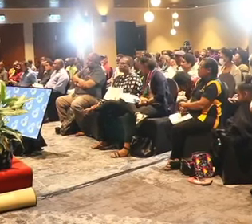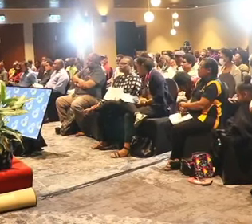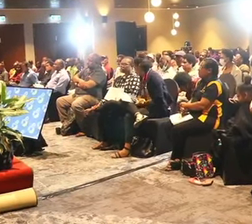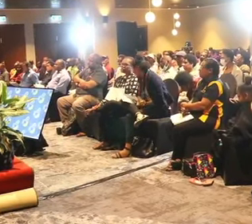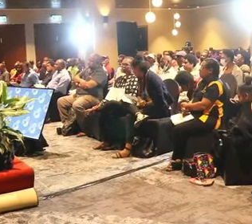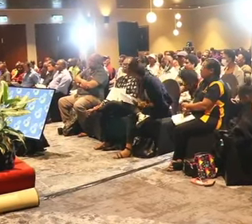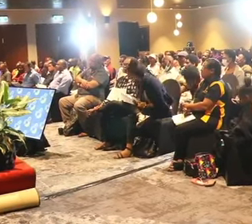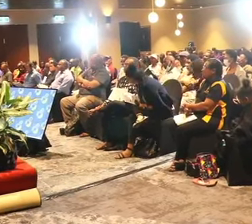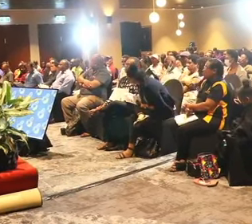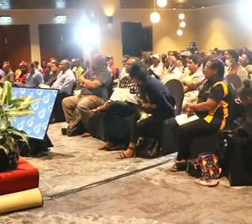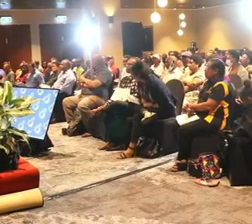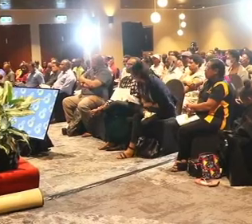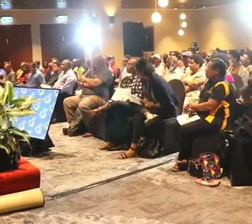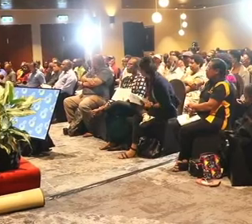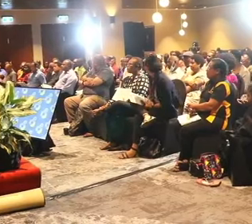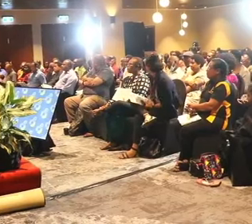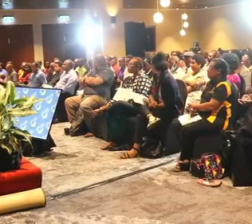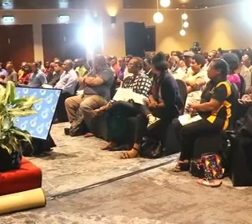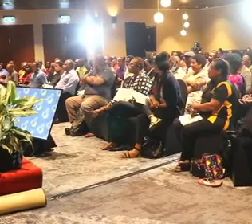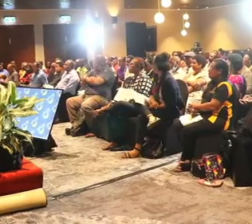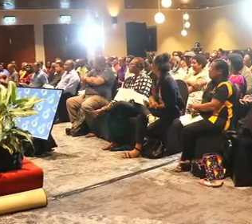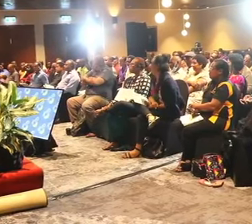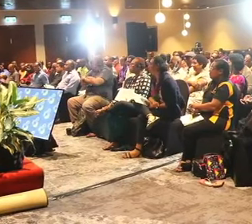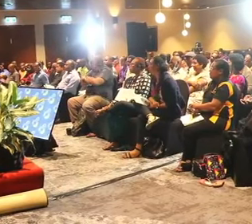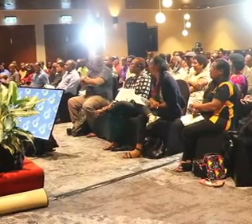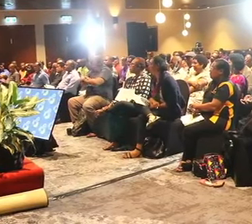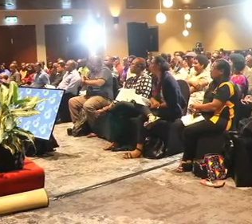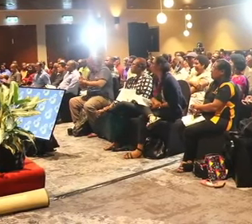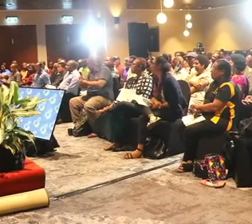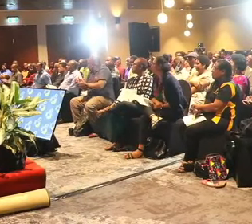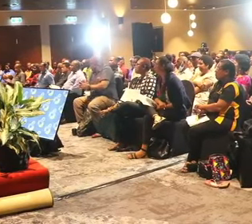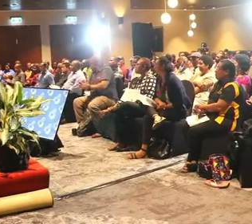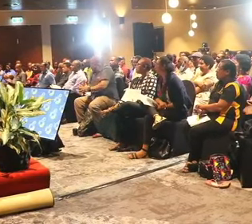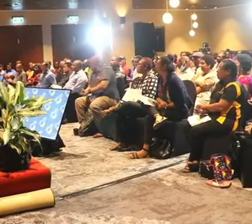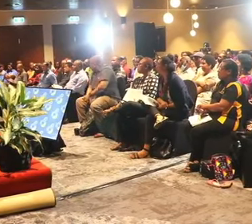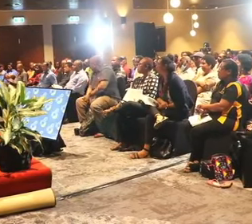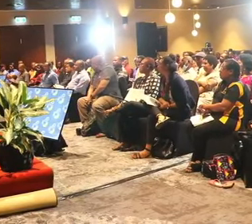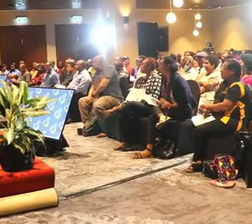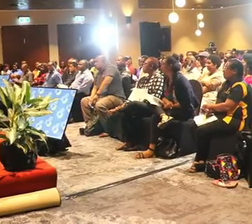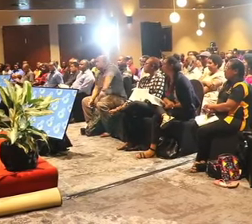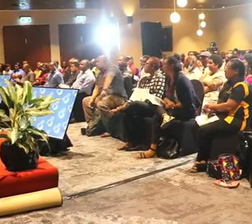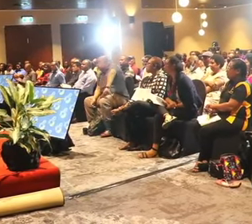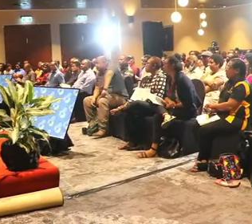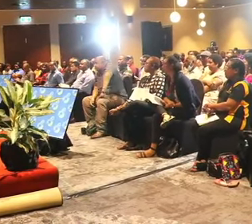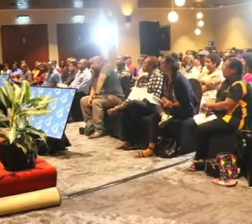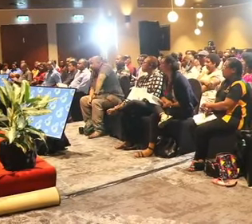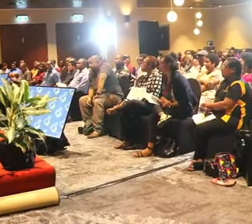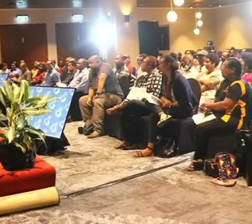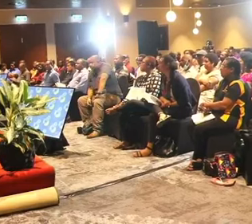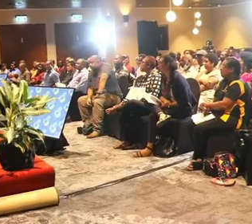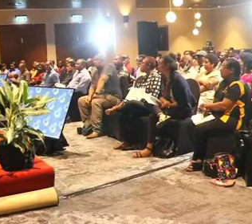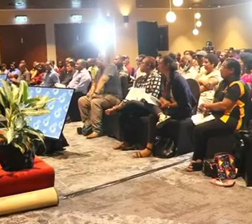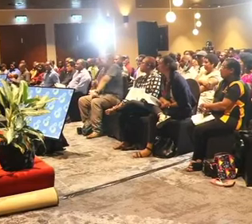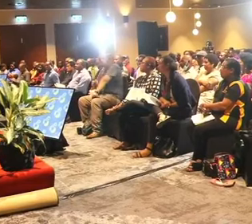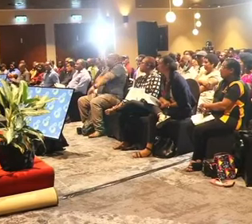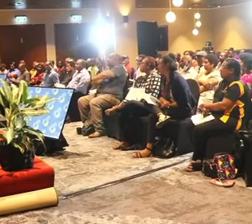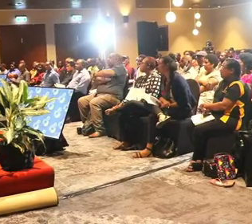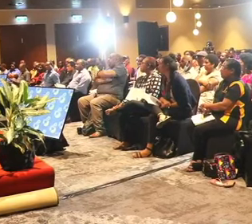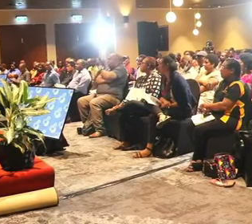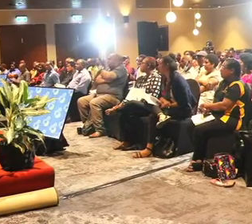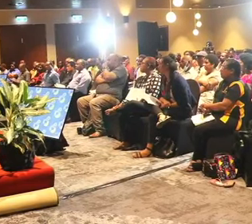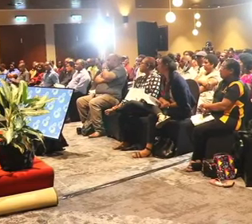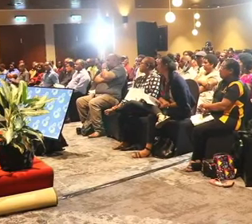I'm sure our friends from DCI will be only speaking on one sort of entity type, which is the cooperative society.